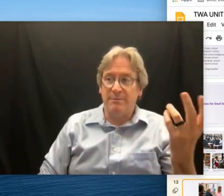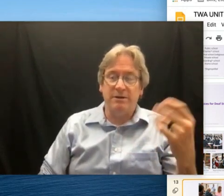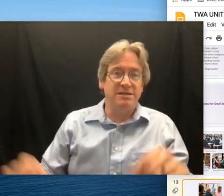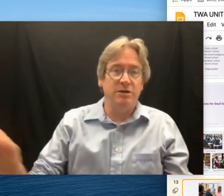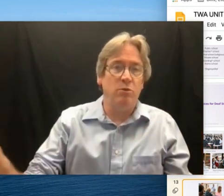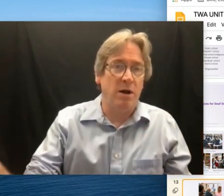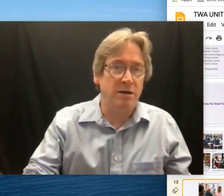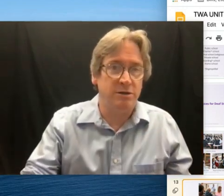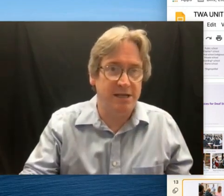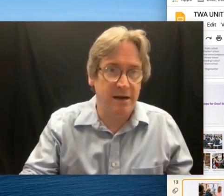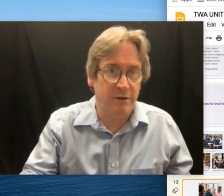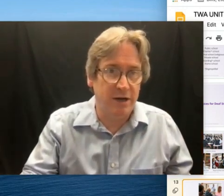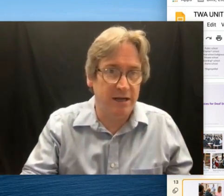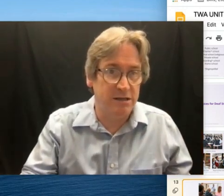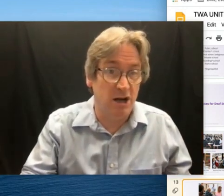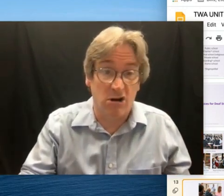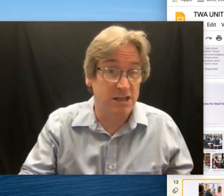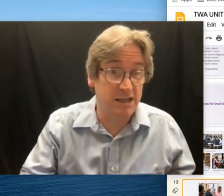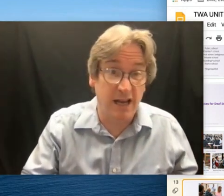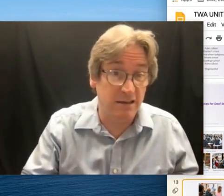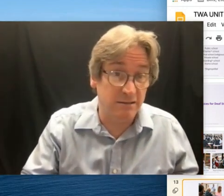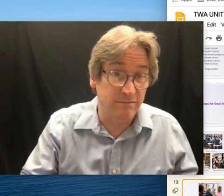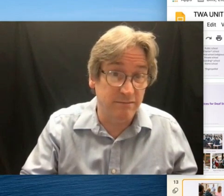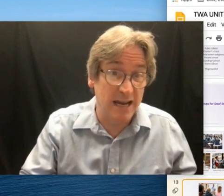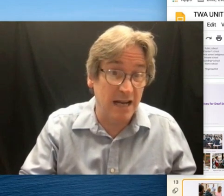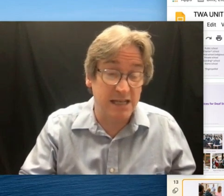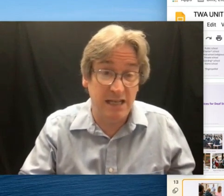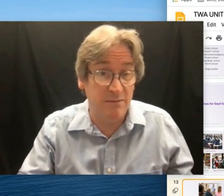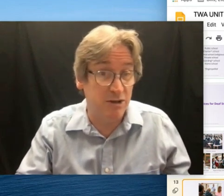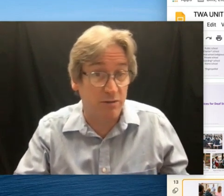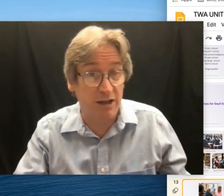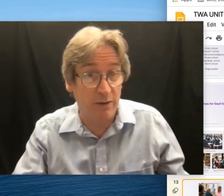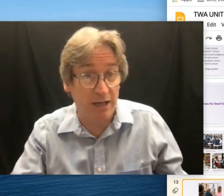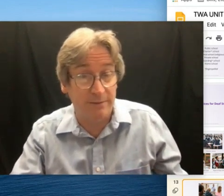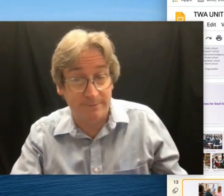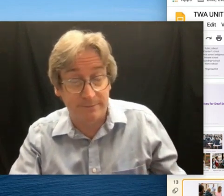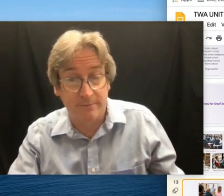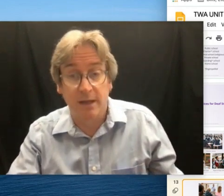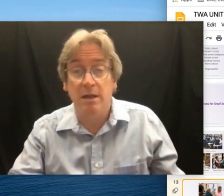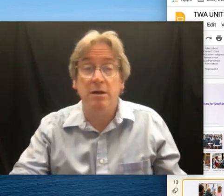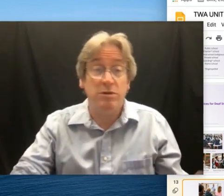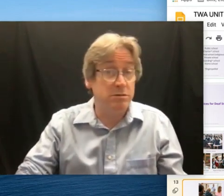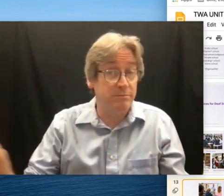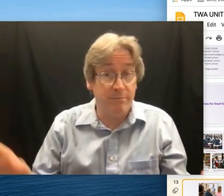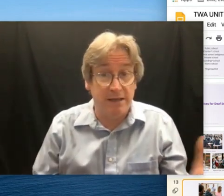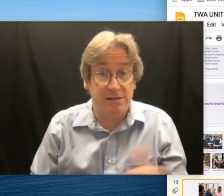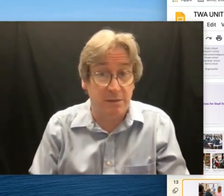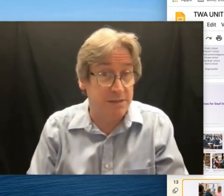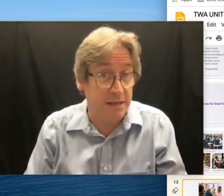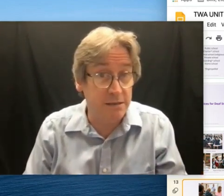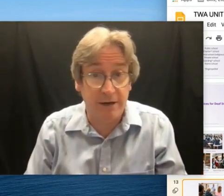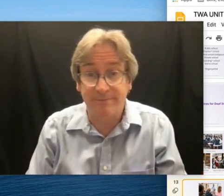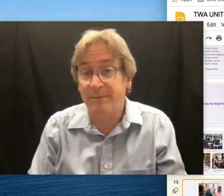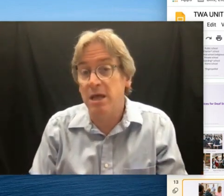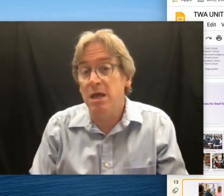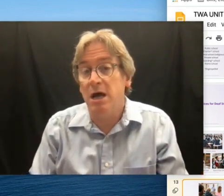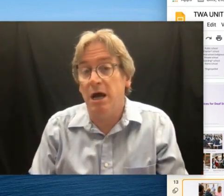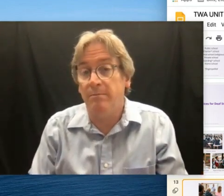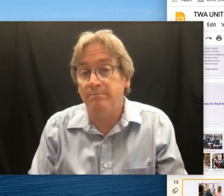But a lot of parents didn't want to send their kids across the state and not see them during the week, which makes some sense,